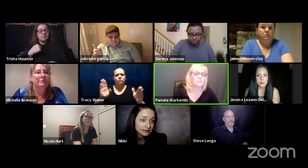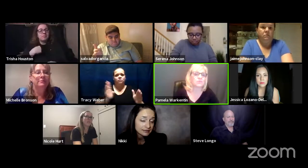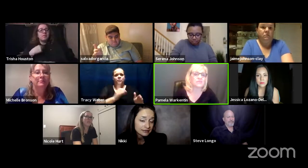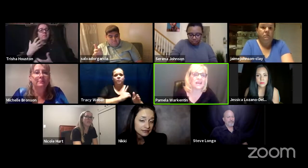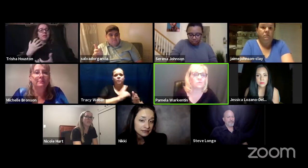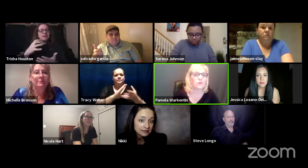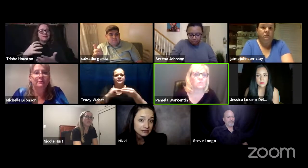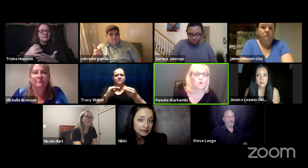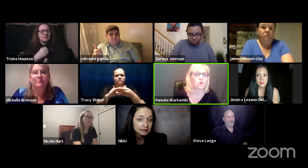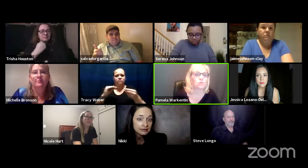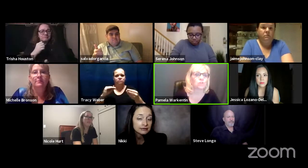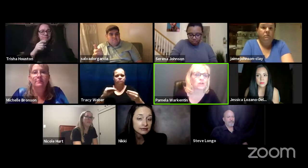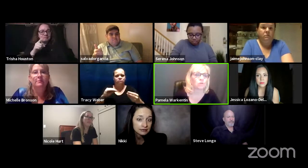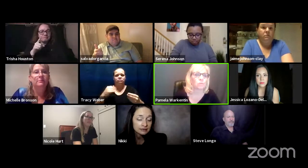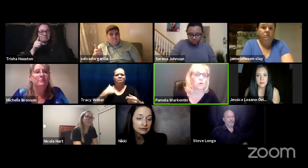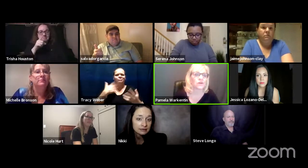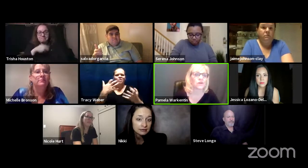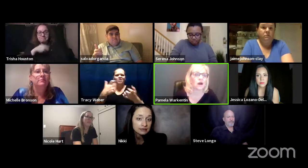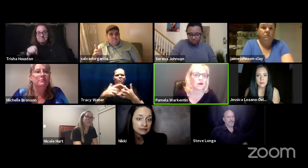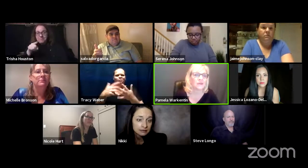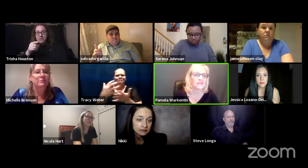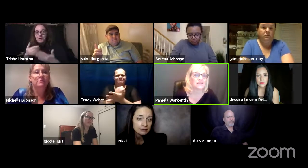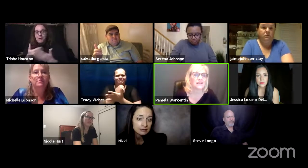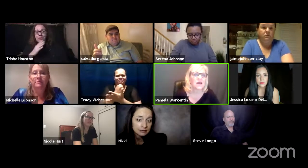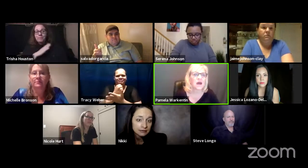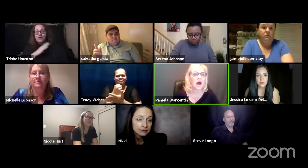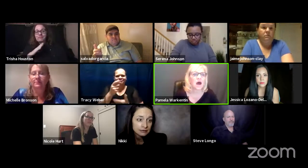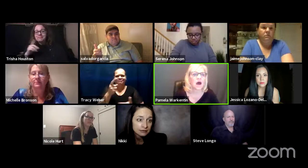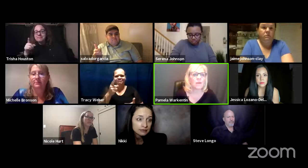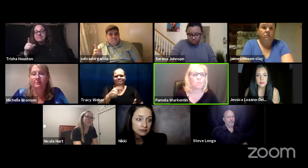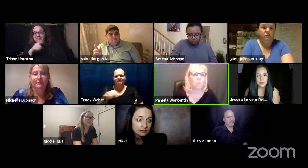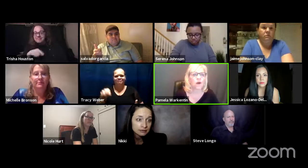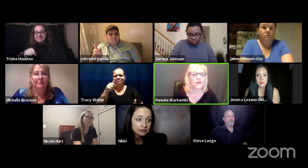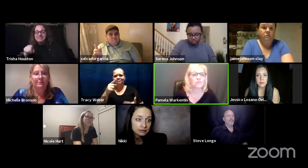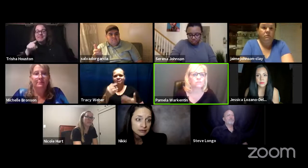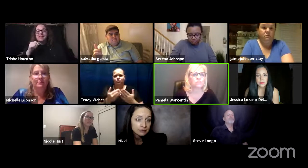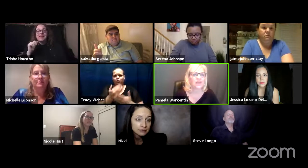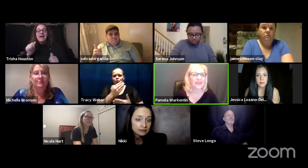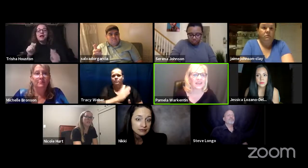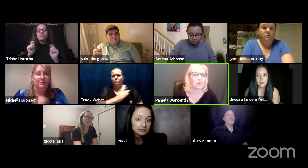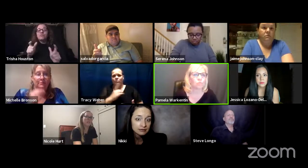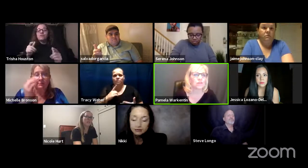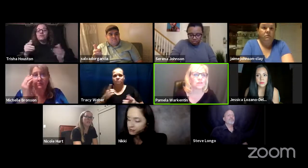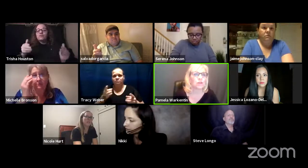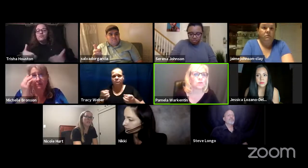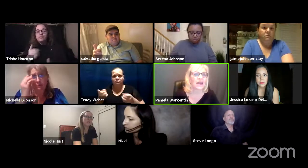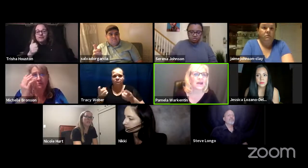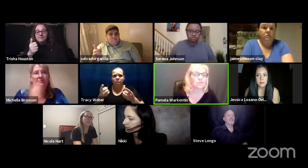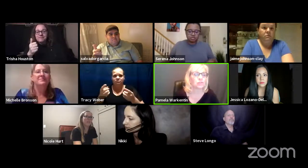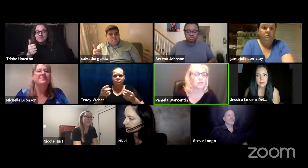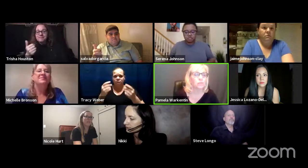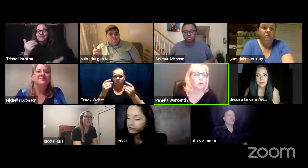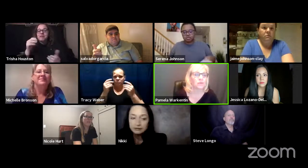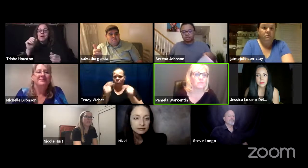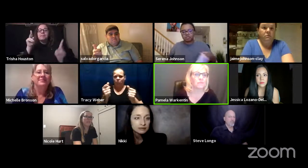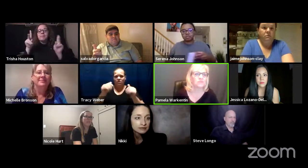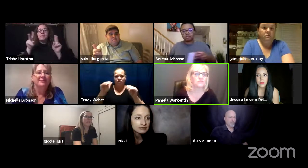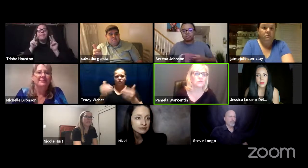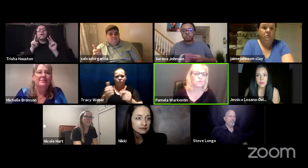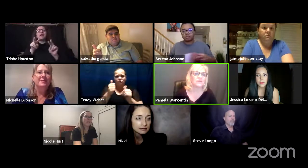number 10, we will go to general board comments. I want to check in with you as new board members. If you would